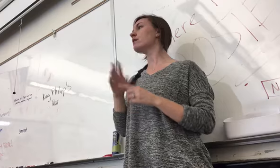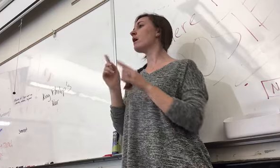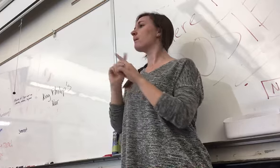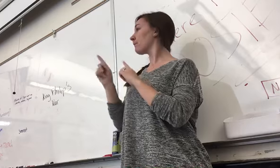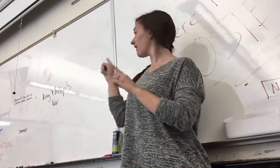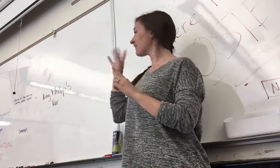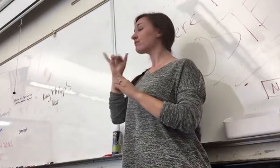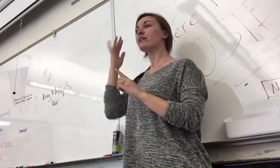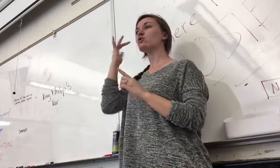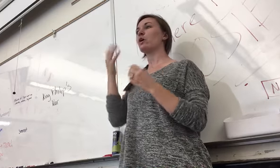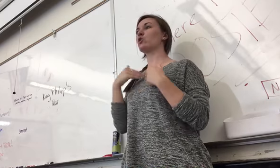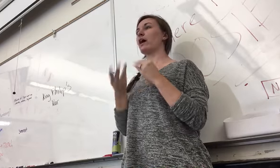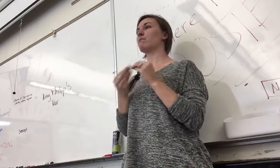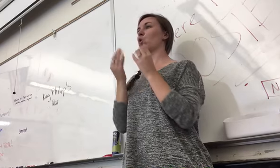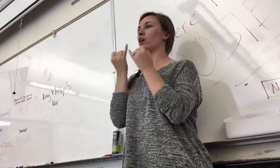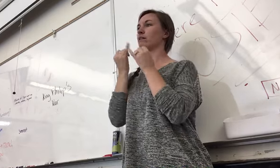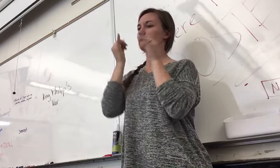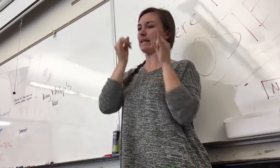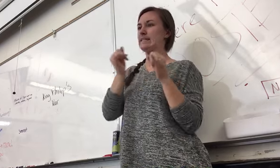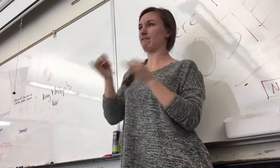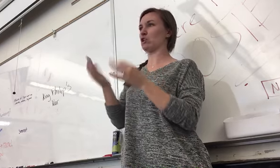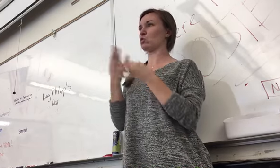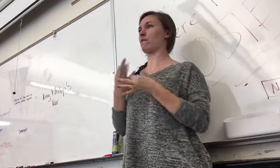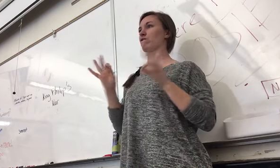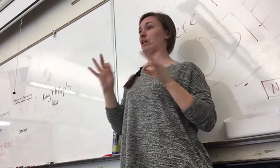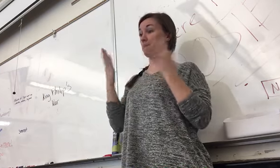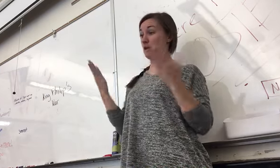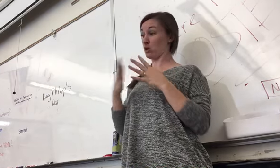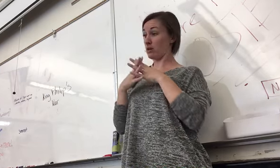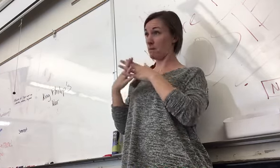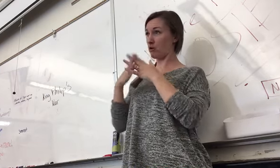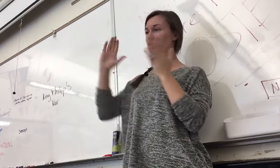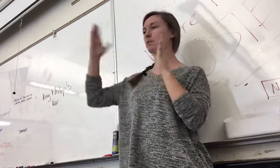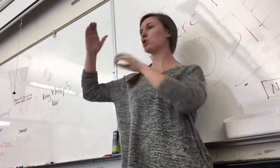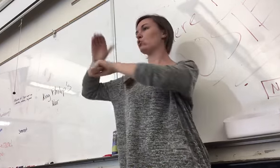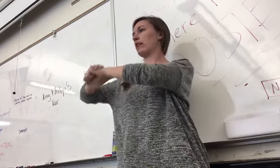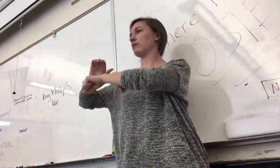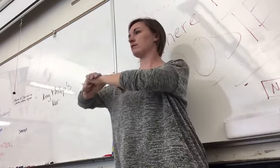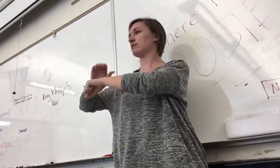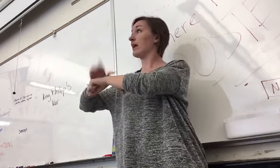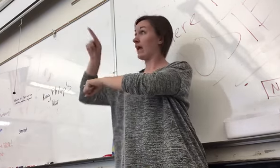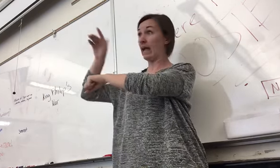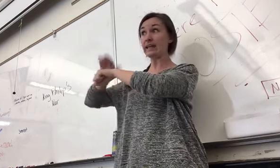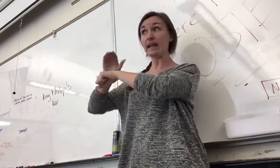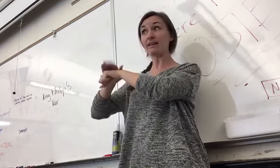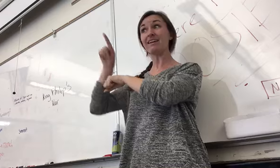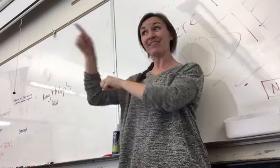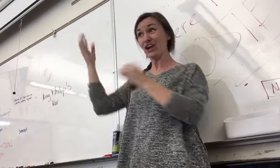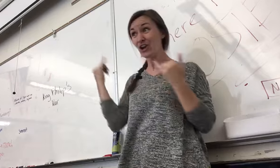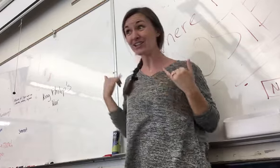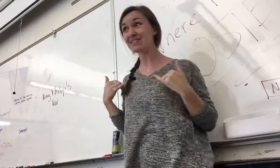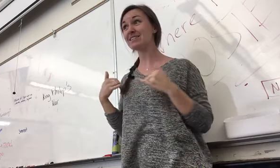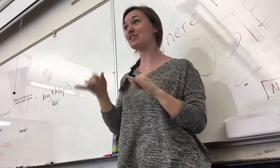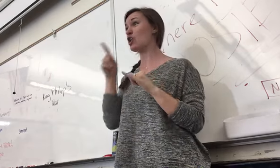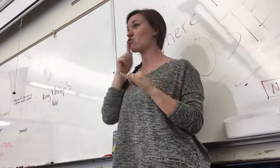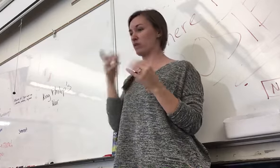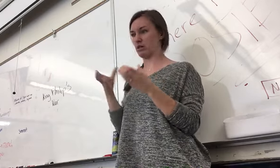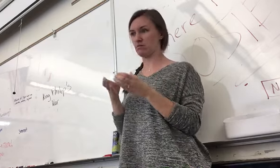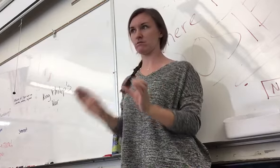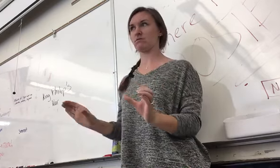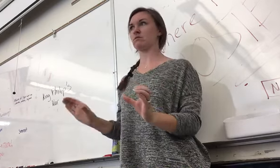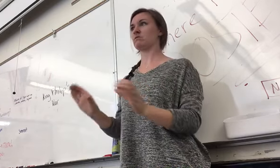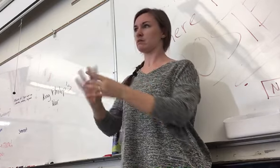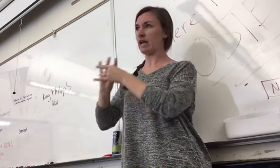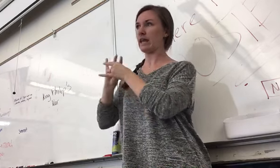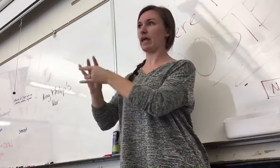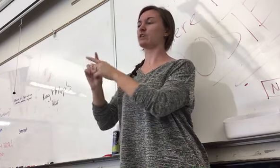is why you have more individual freedoms in the Americas compared to over in England. And England is still very sectionalized into the Church of